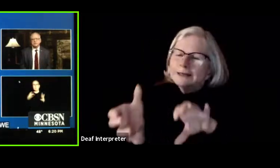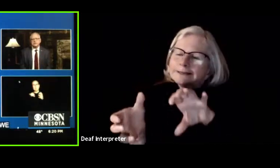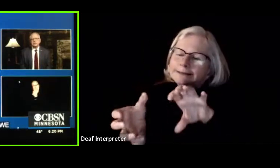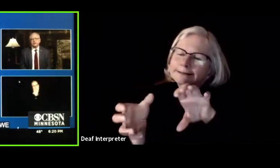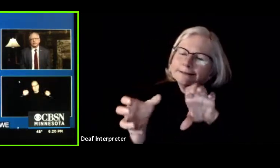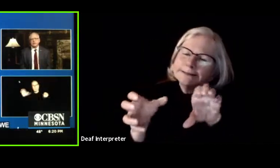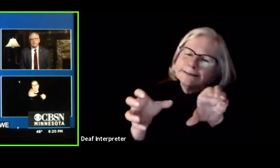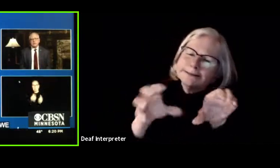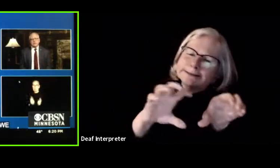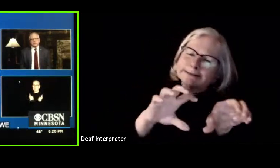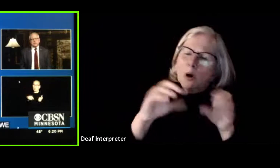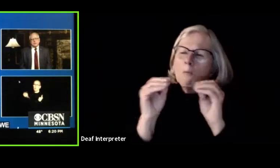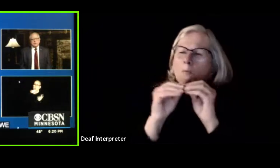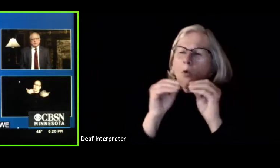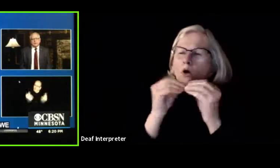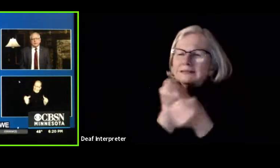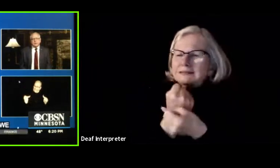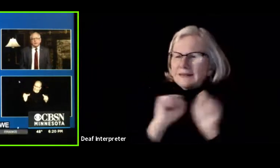to be clear,